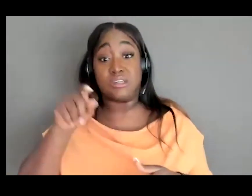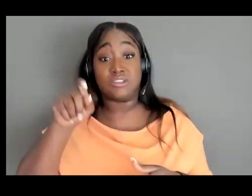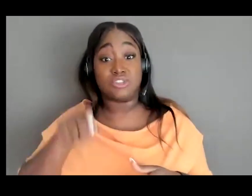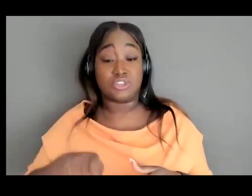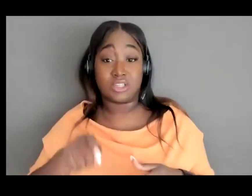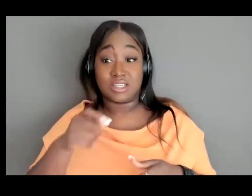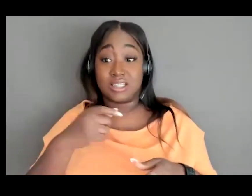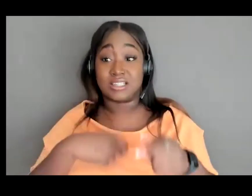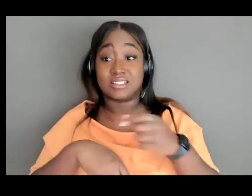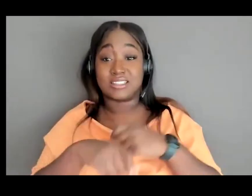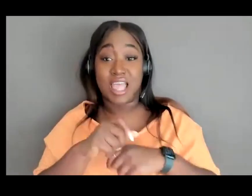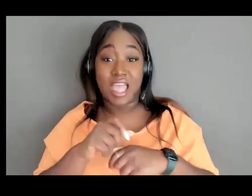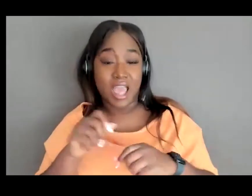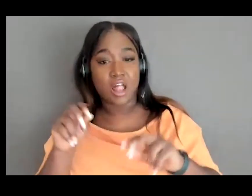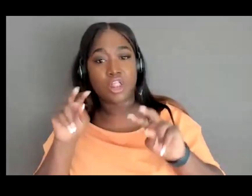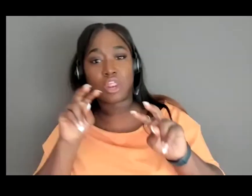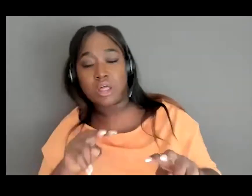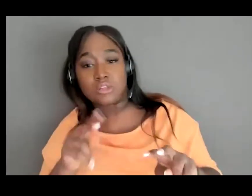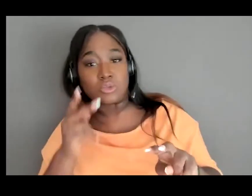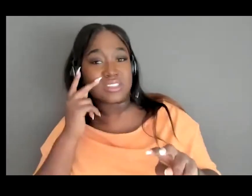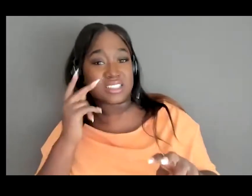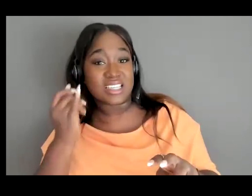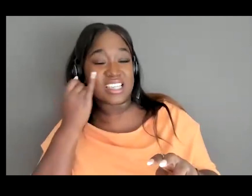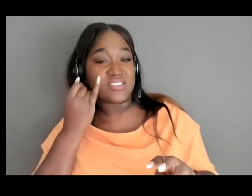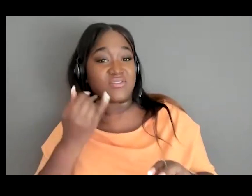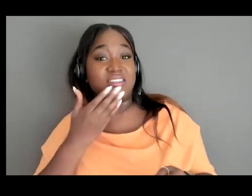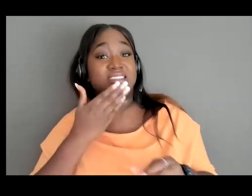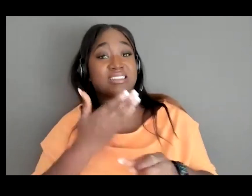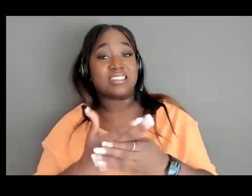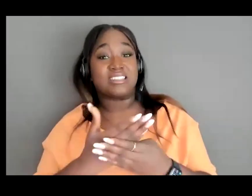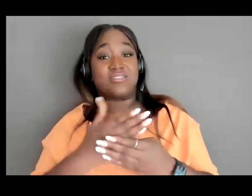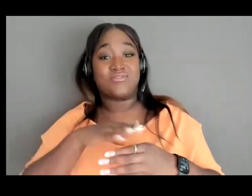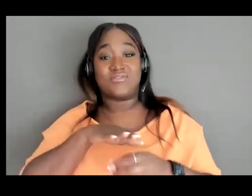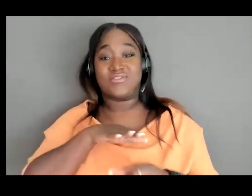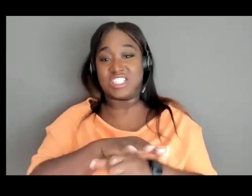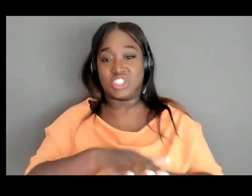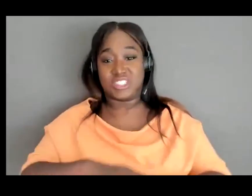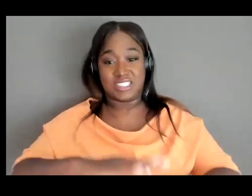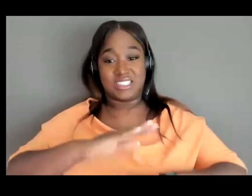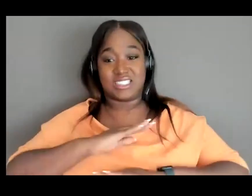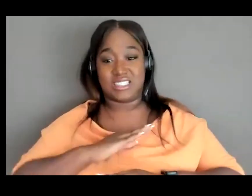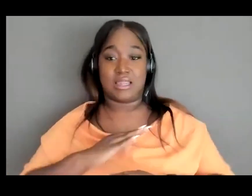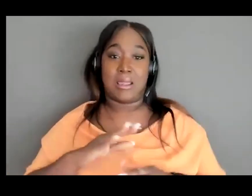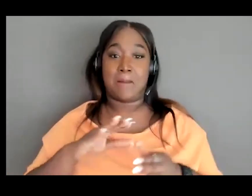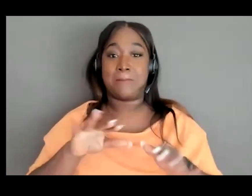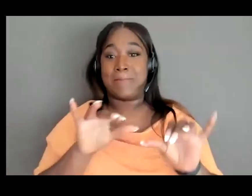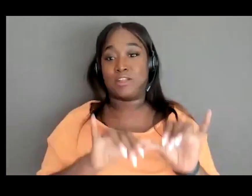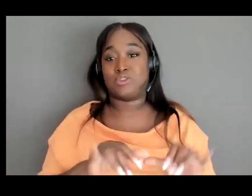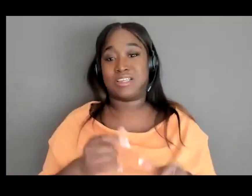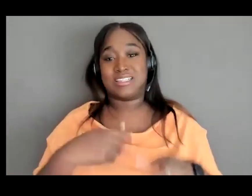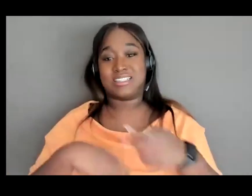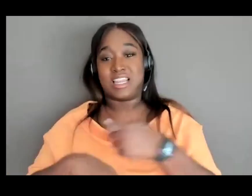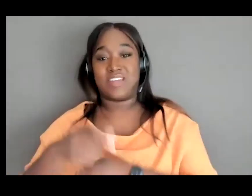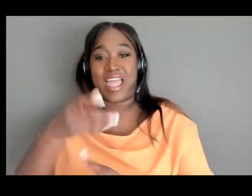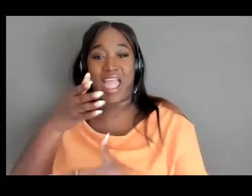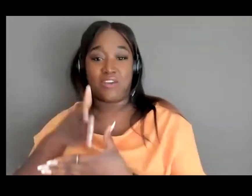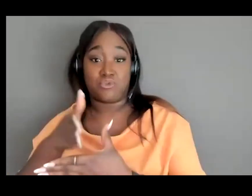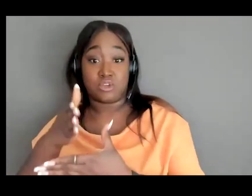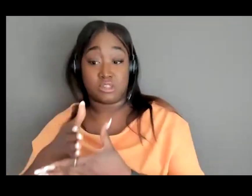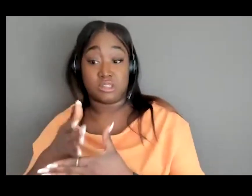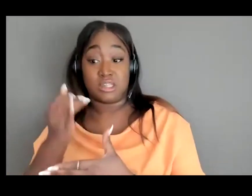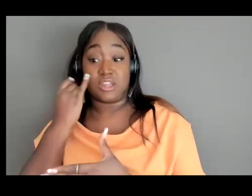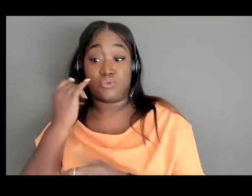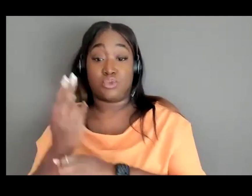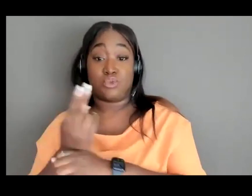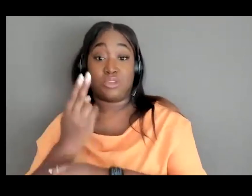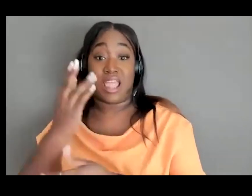be instead looking at a sufficiency metric as opposed to an average metric? So what is by using the average,